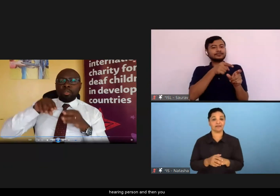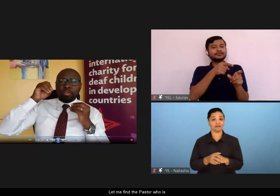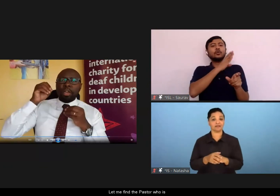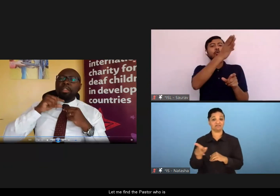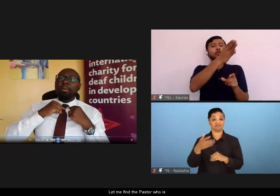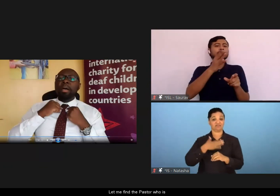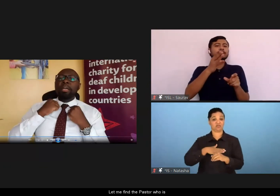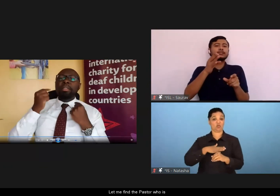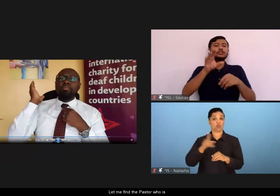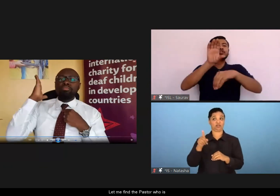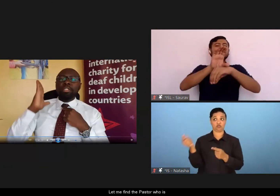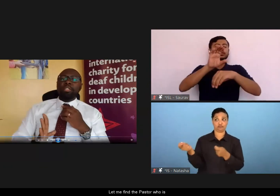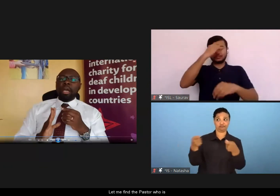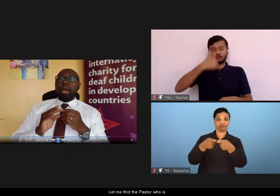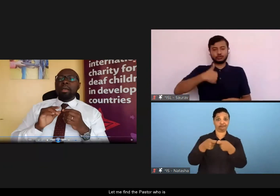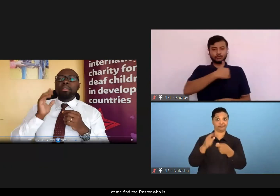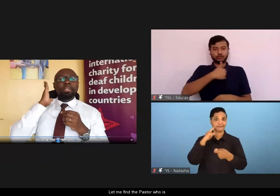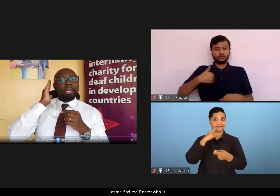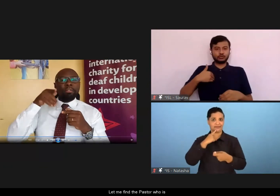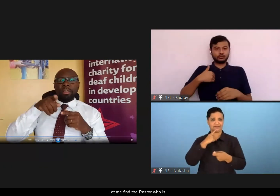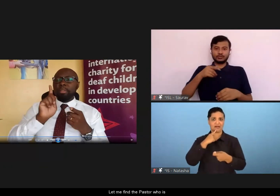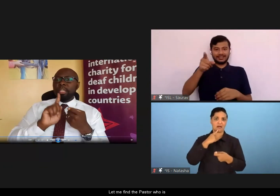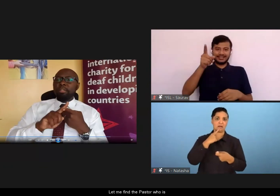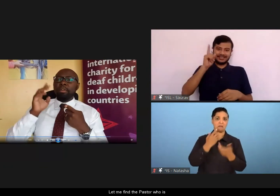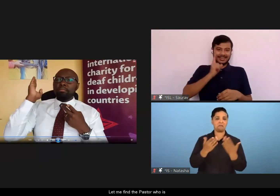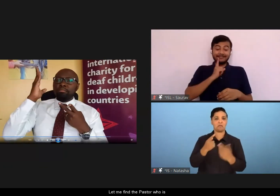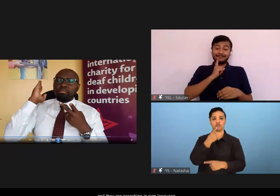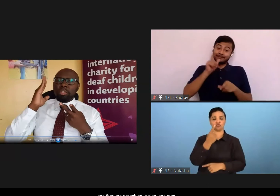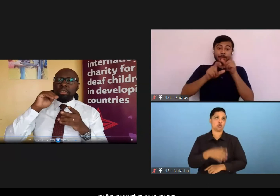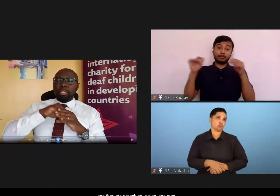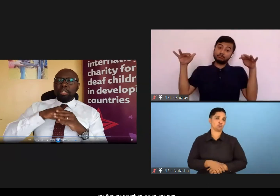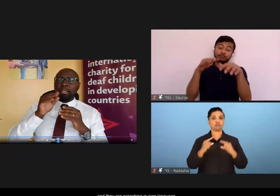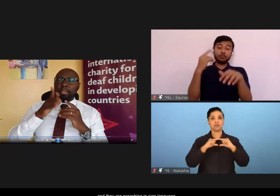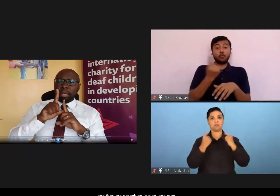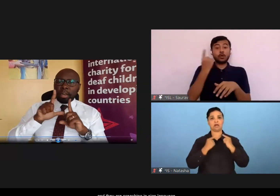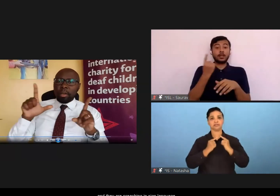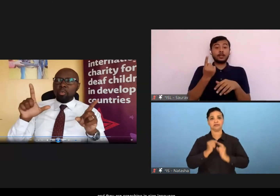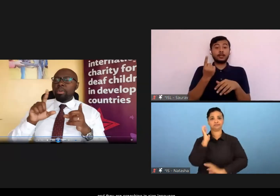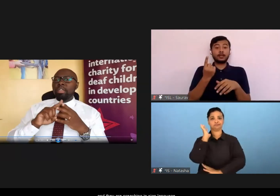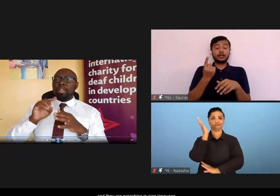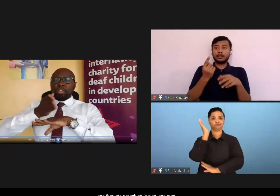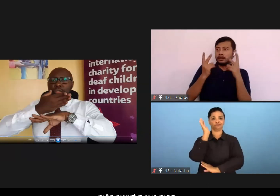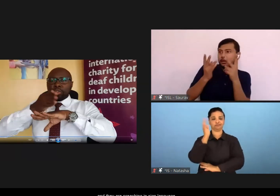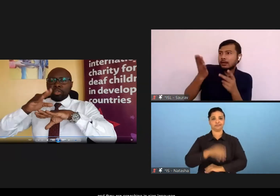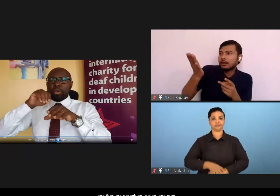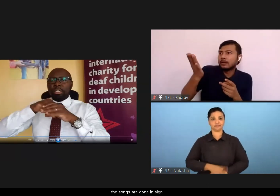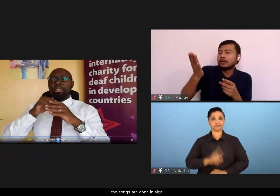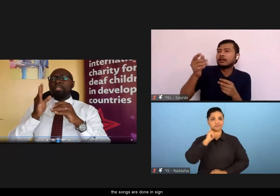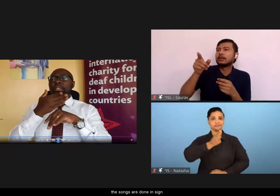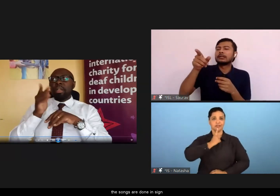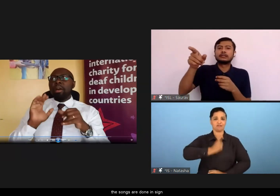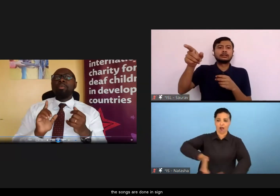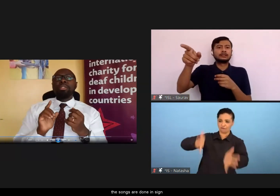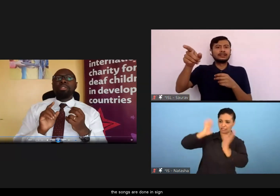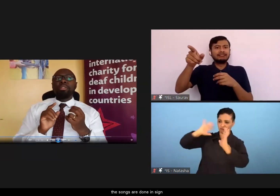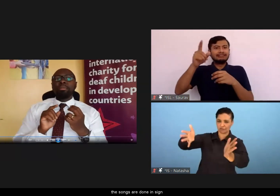deaf, then you find the pastor who is preaching is deaf and they're preaching in sign language,